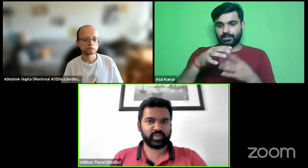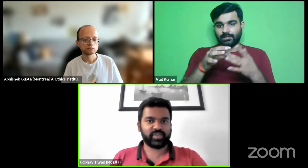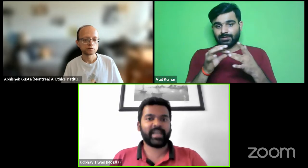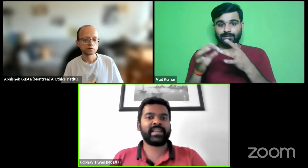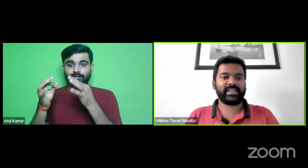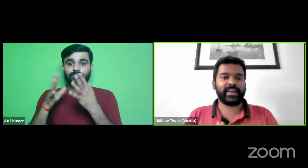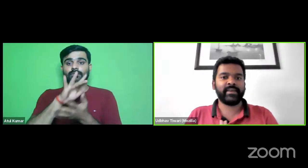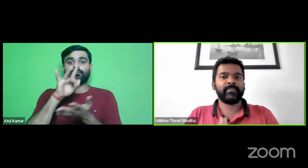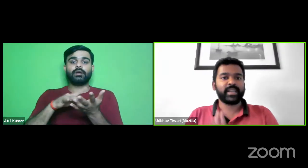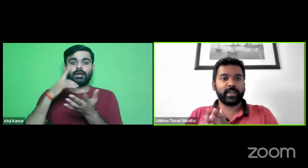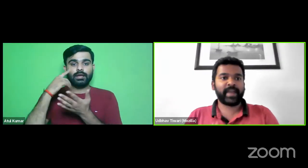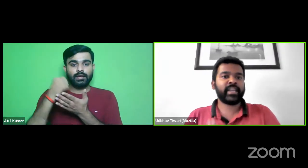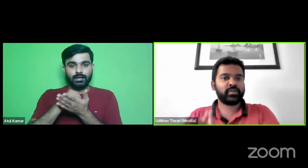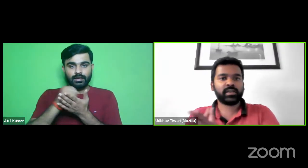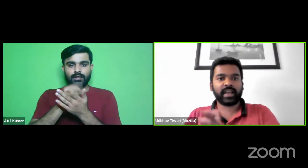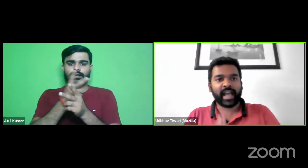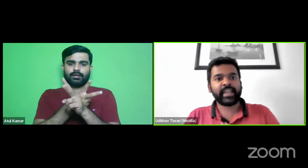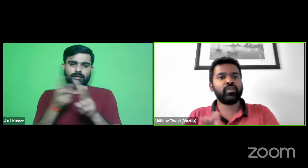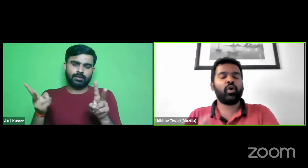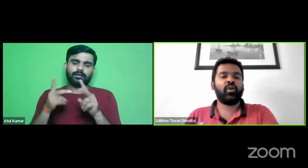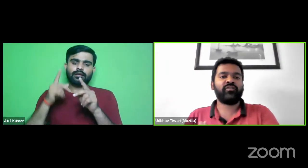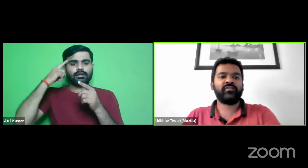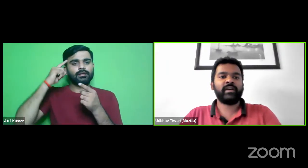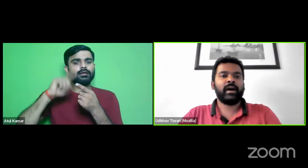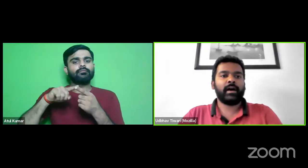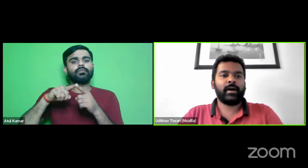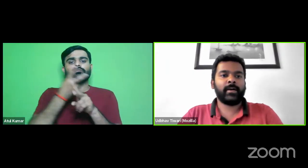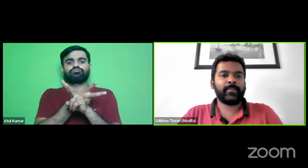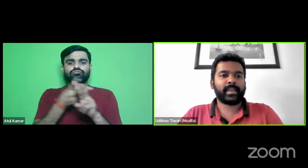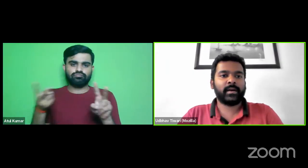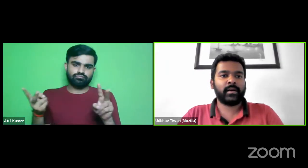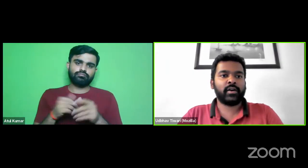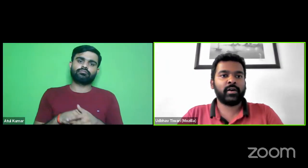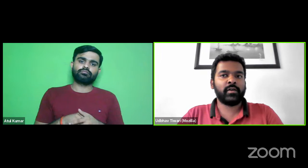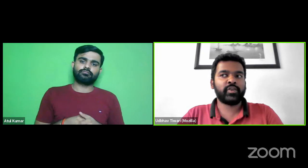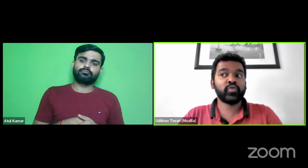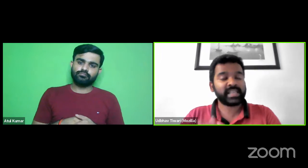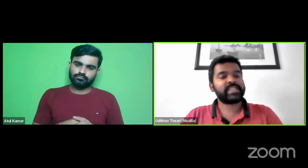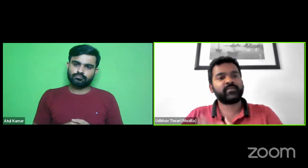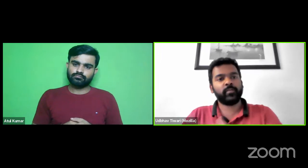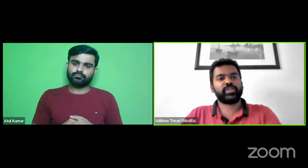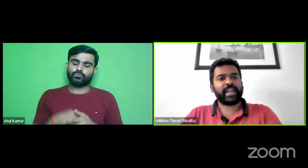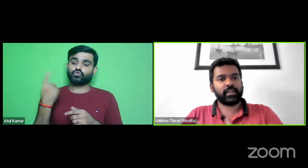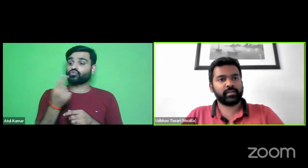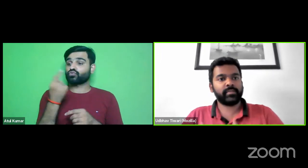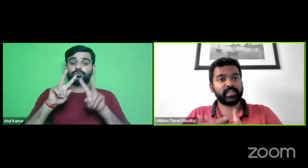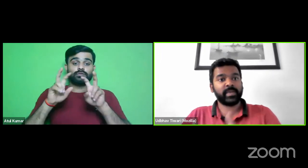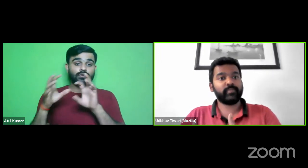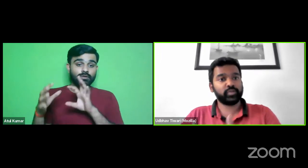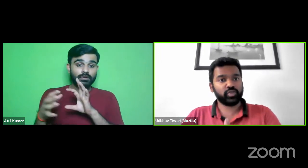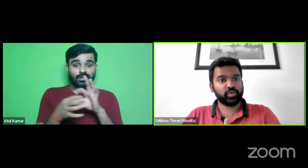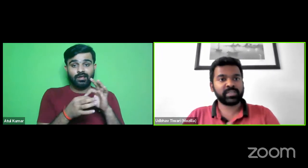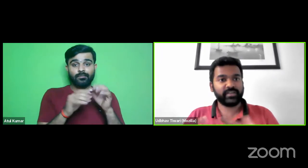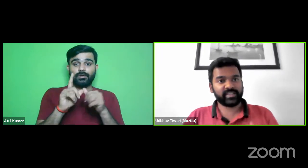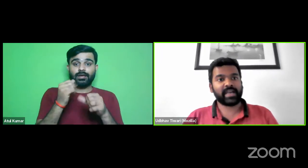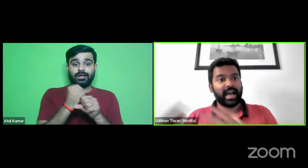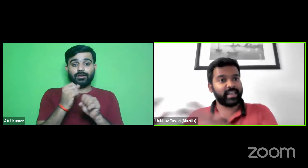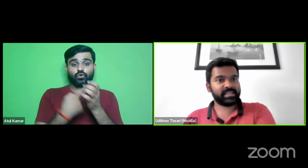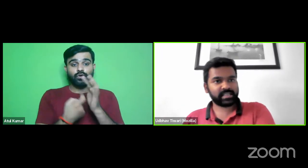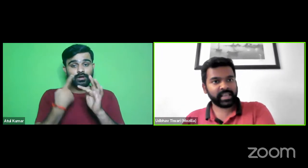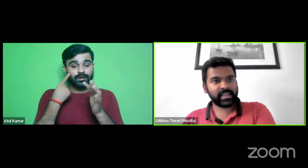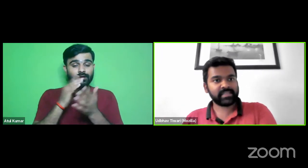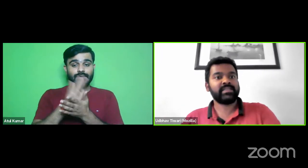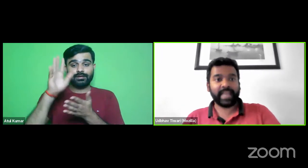risk-based approach, right? Like that, depending on the kind of use case for which an algorithm is being put to use, if